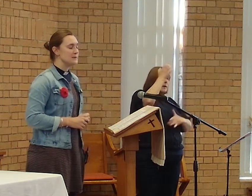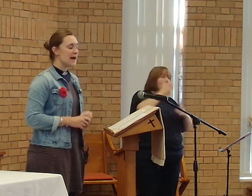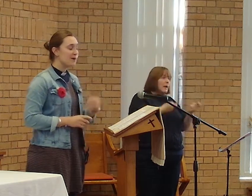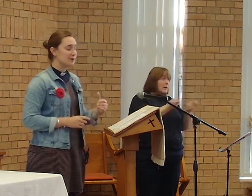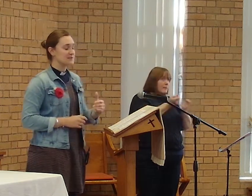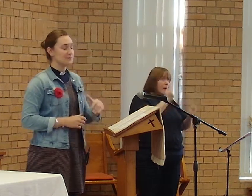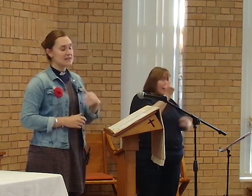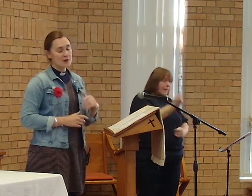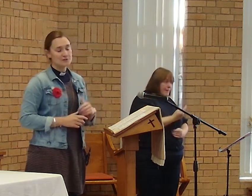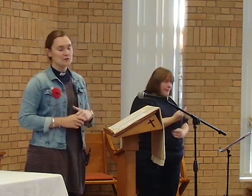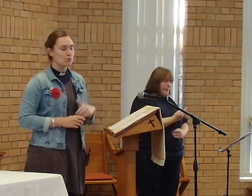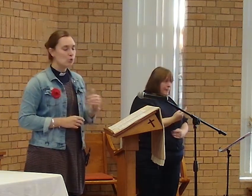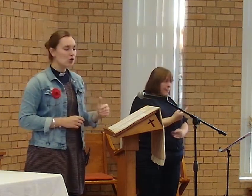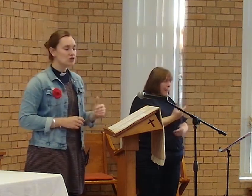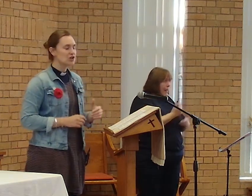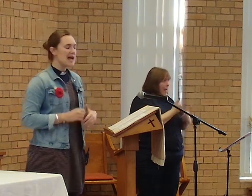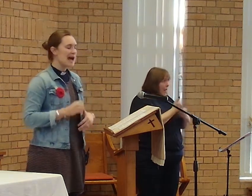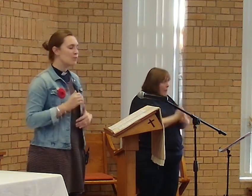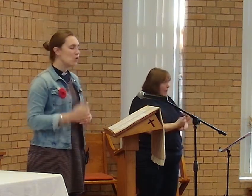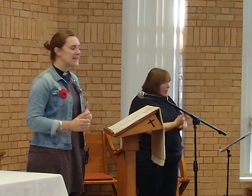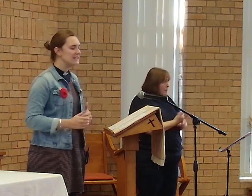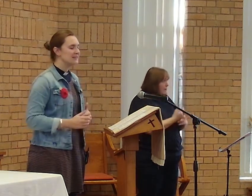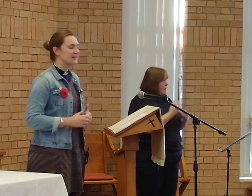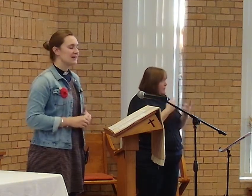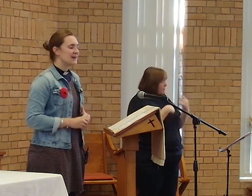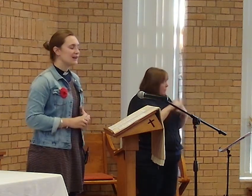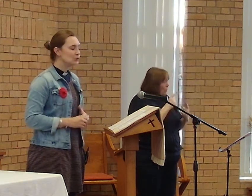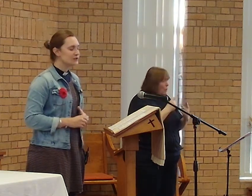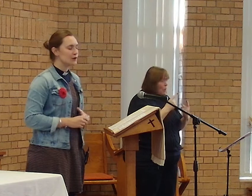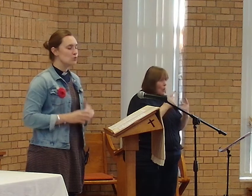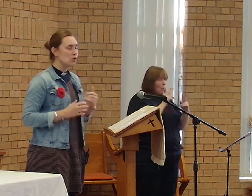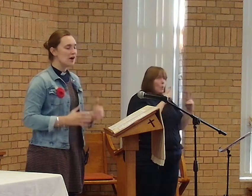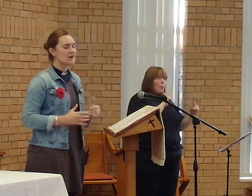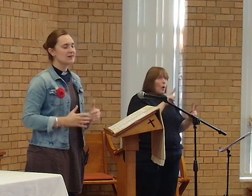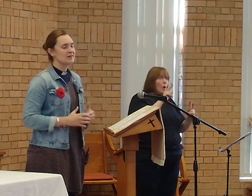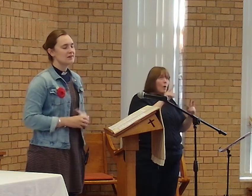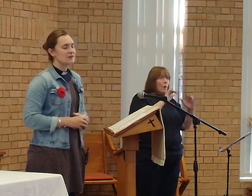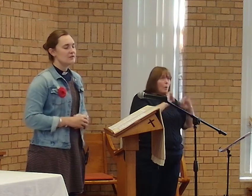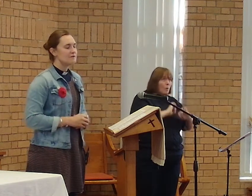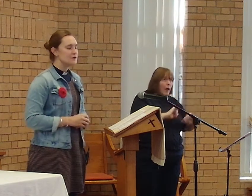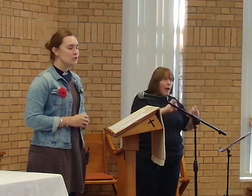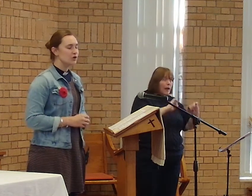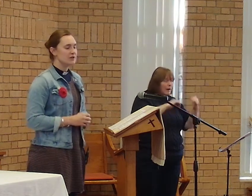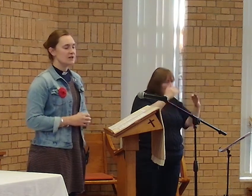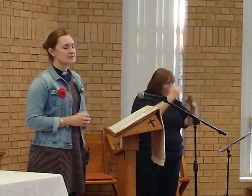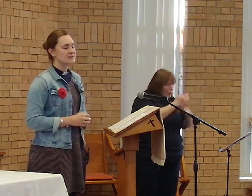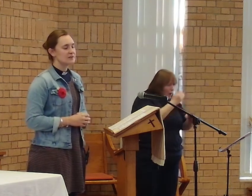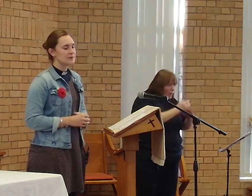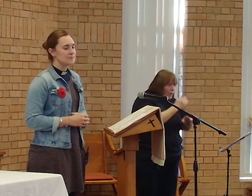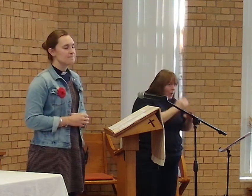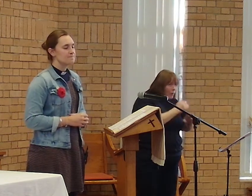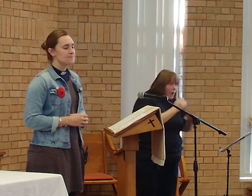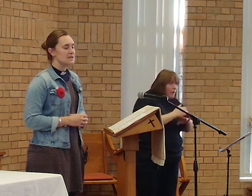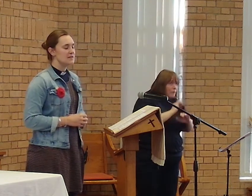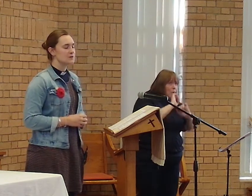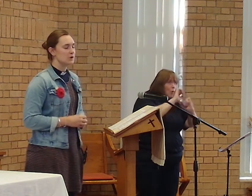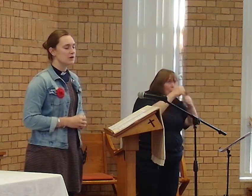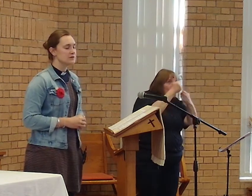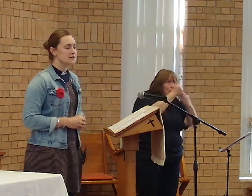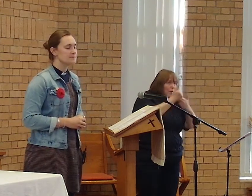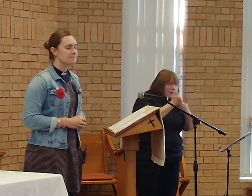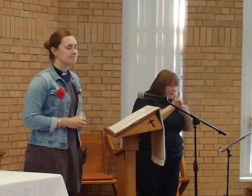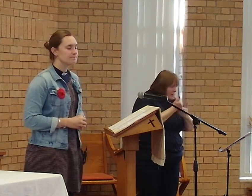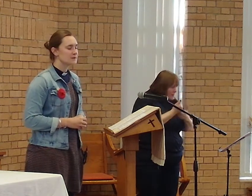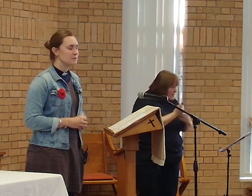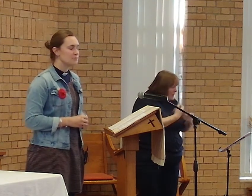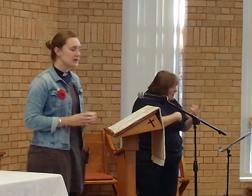We pray that you would help us to be those who watch and wait and also work for your goodness in this